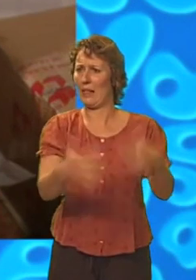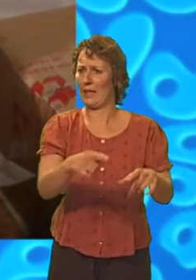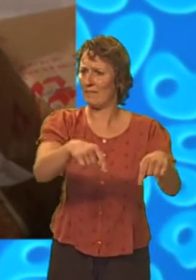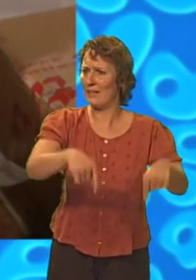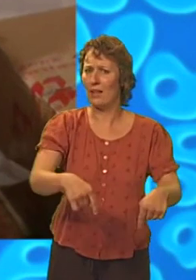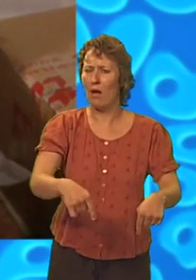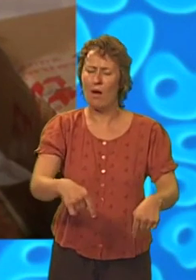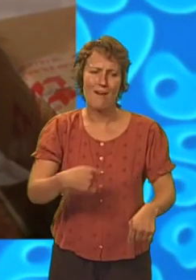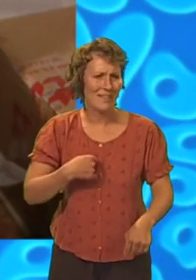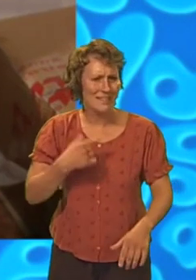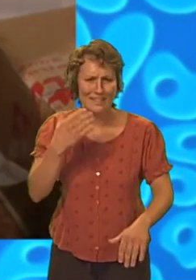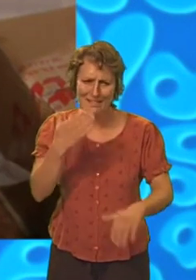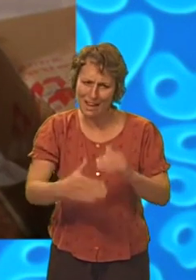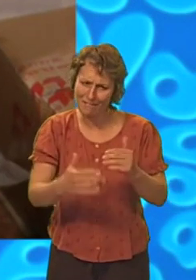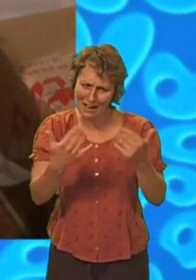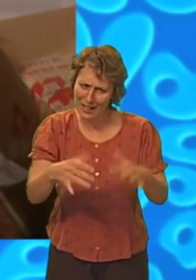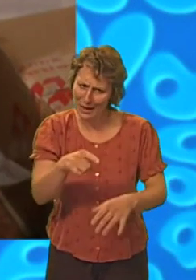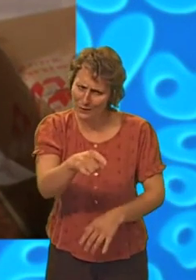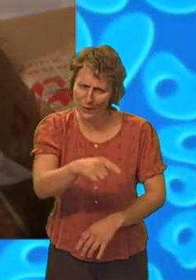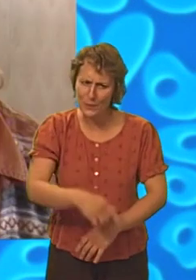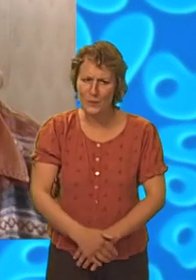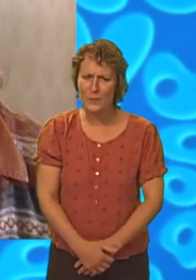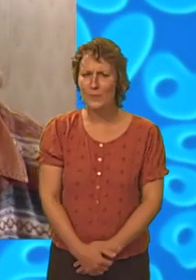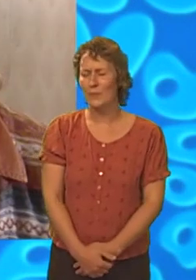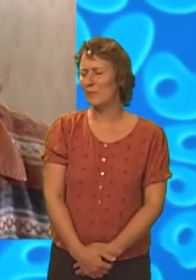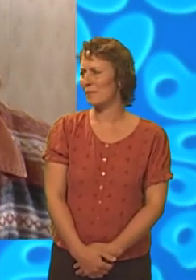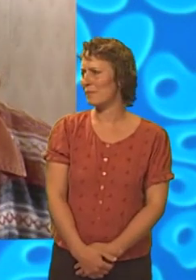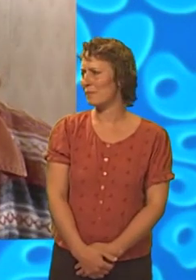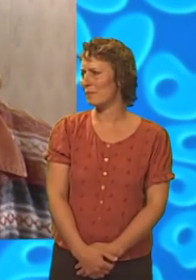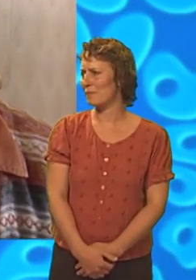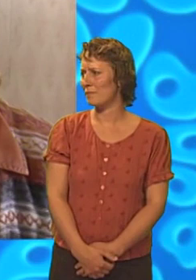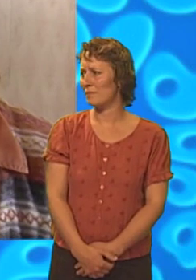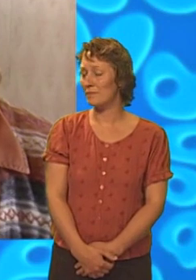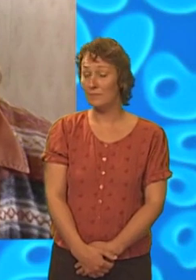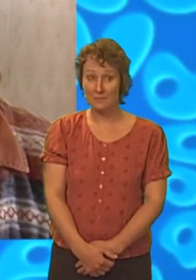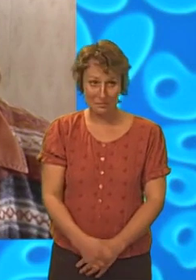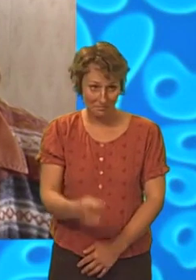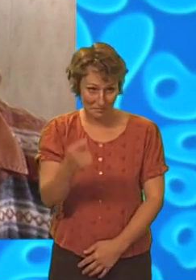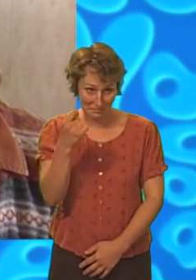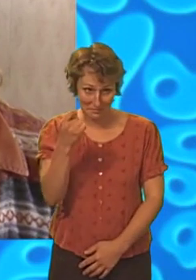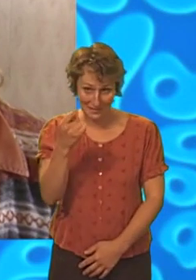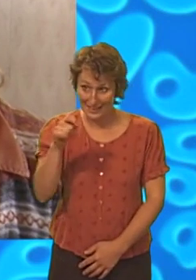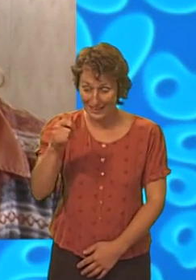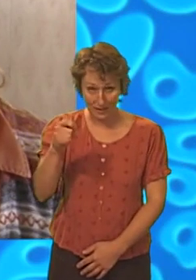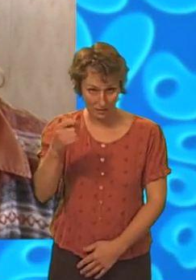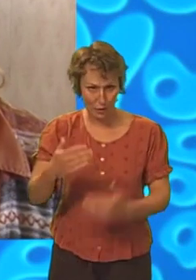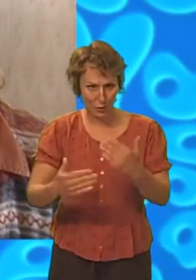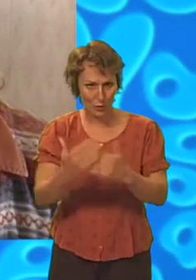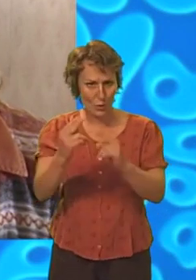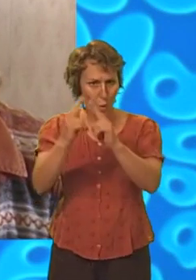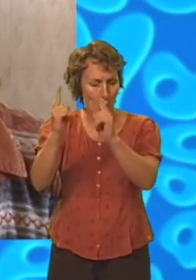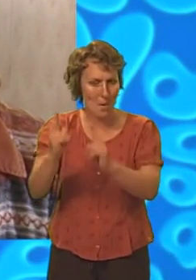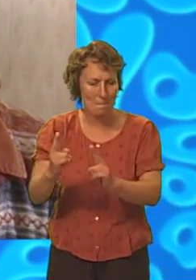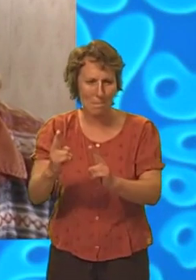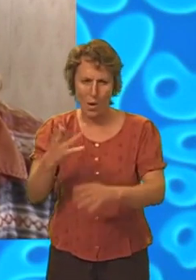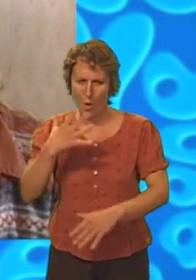I would never leave you, Pippin. Look, this is the key to our new house, and